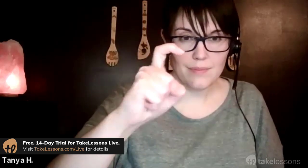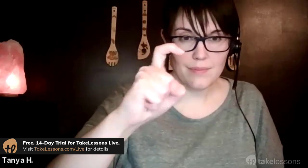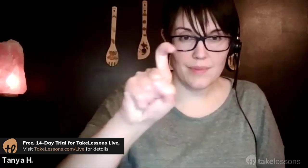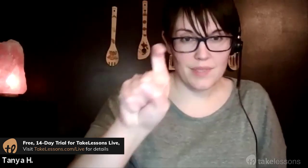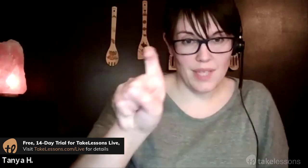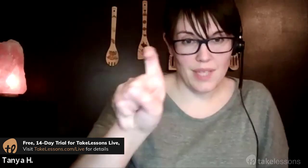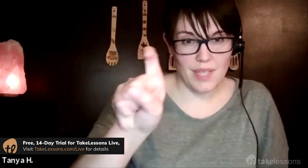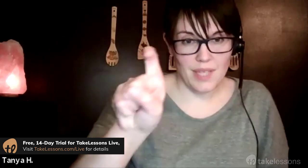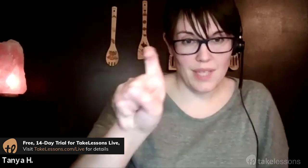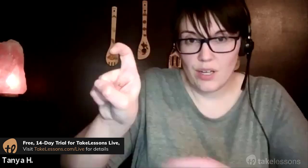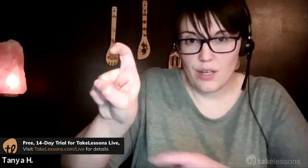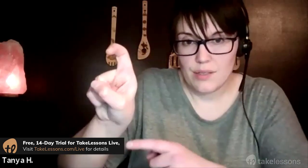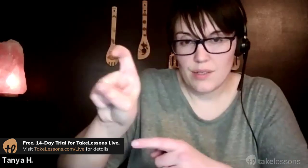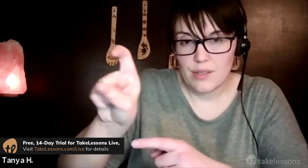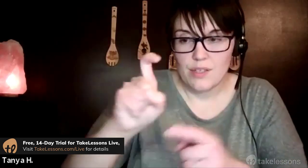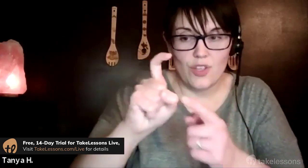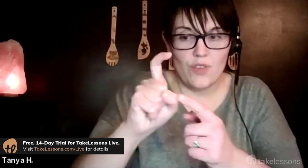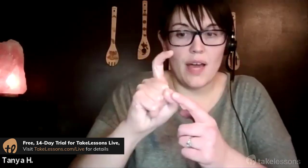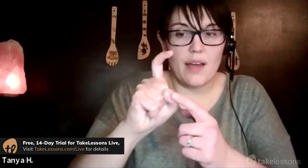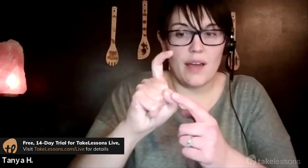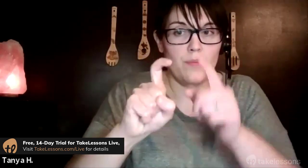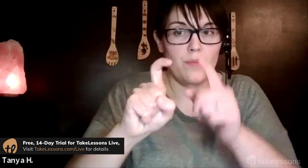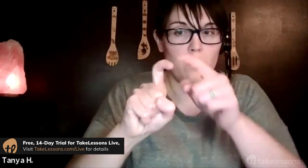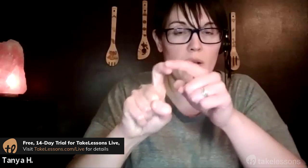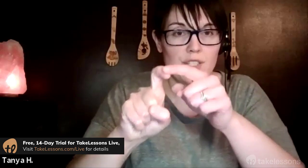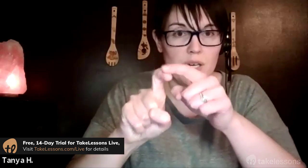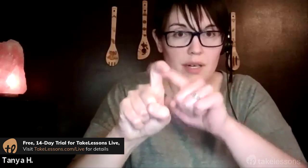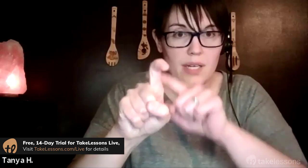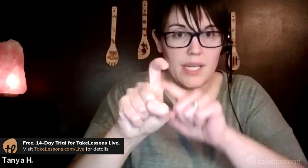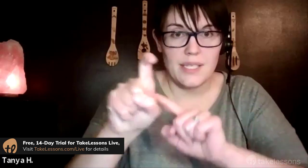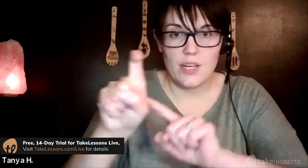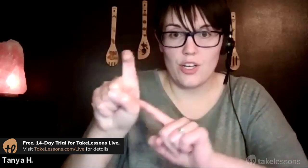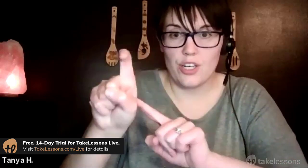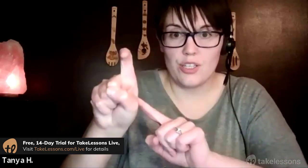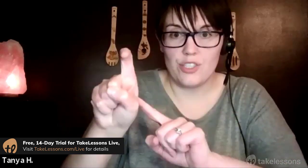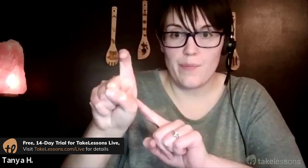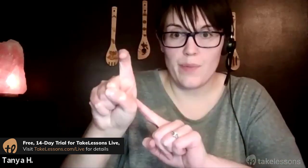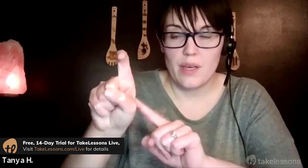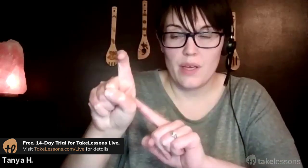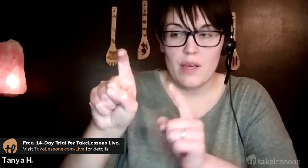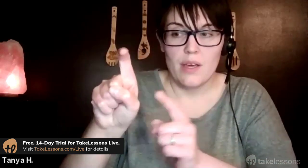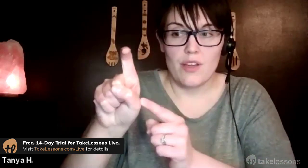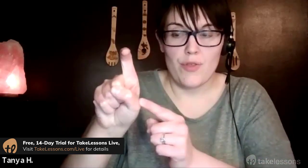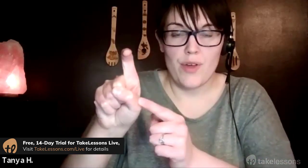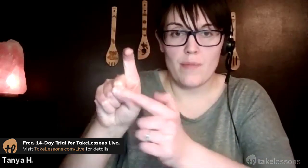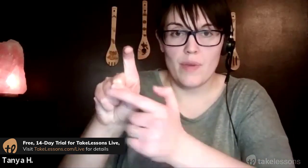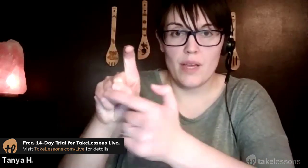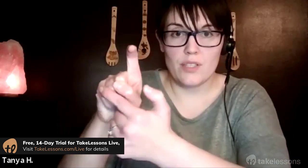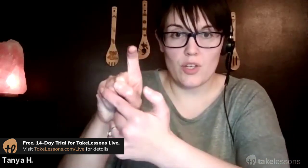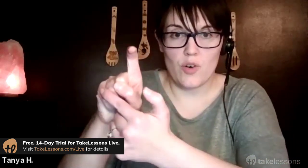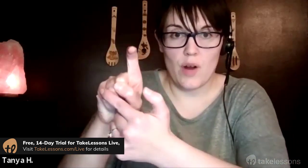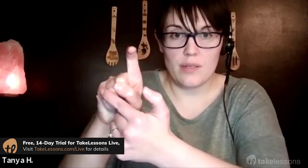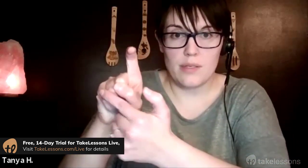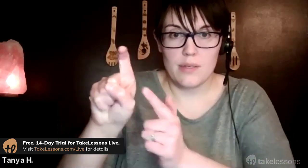it's like a little hook. So you've got your pointer is in a hook shape. Your thumb is across like